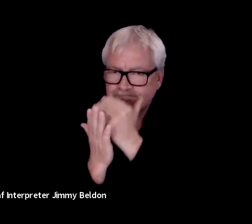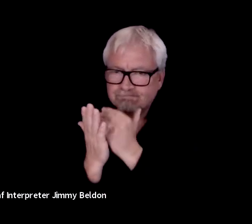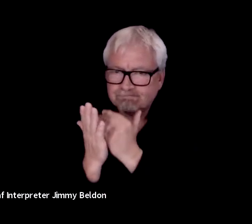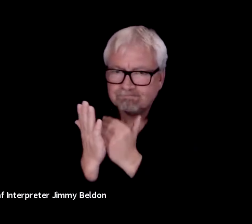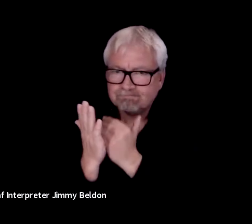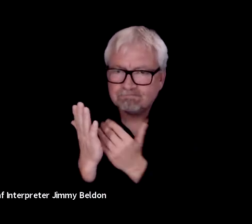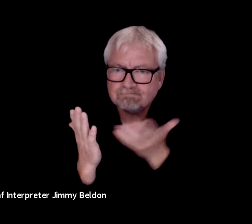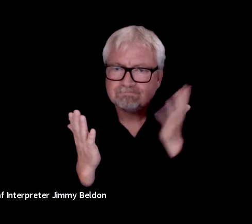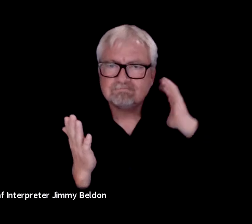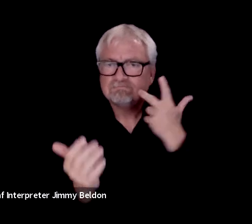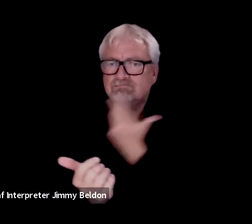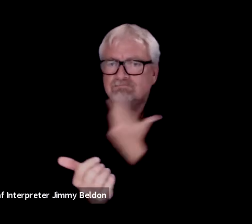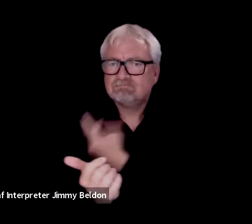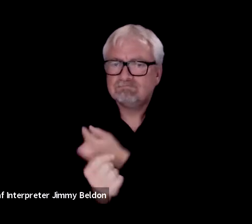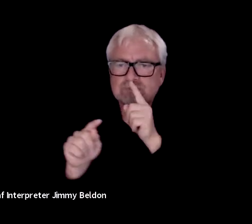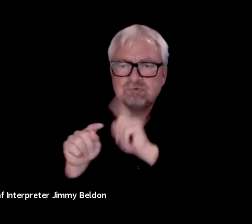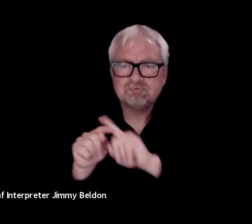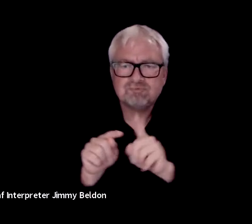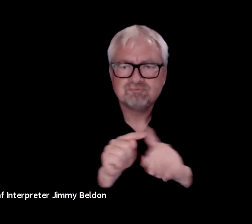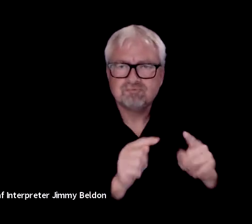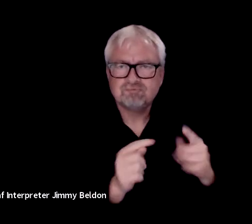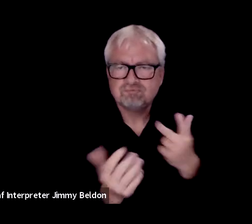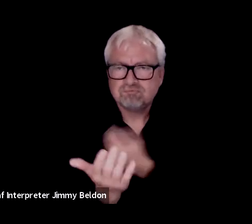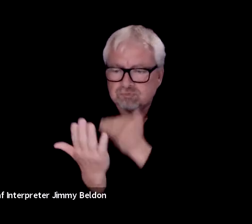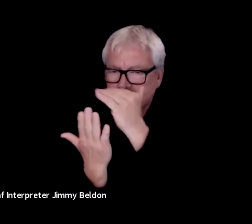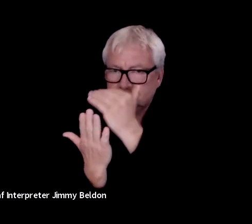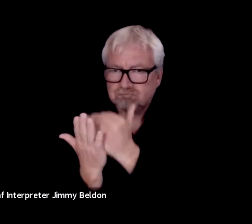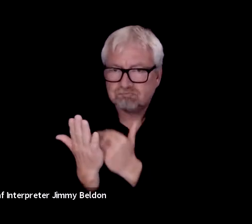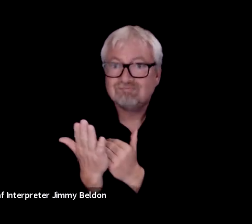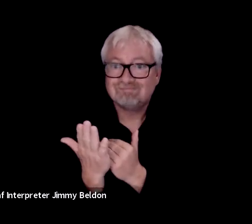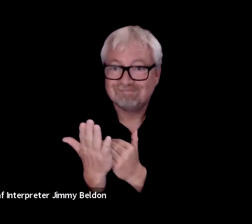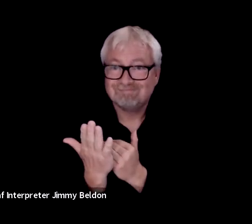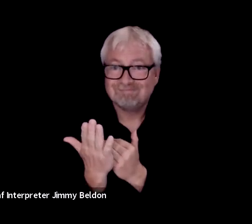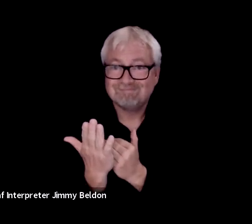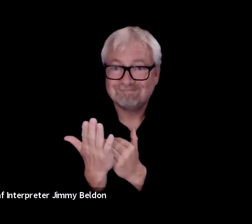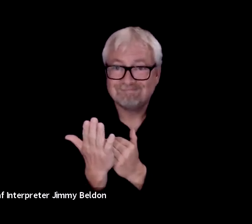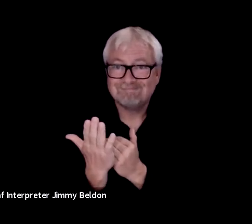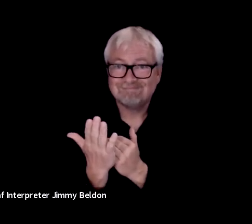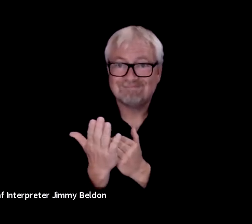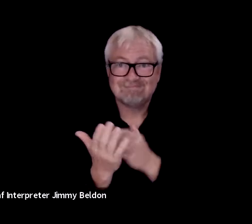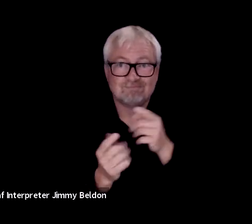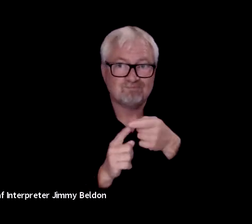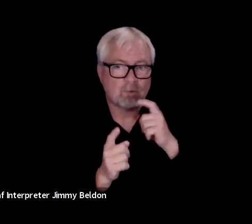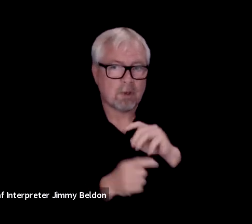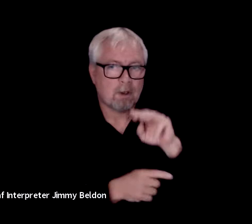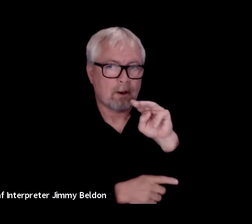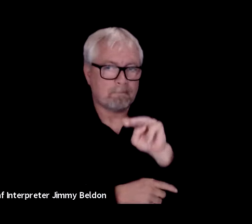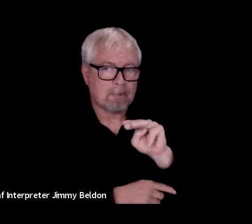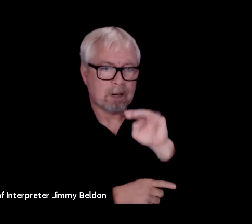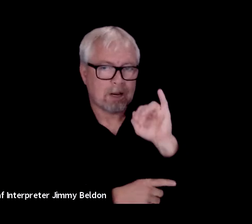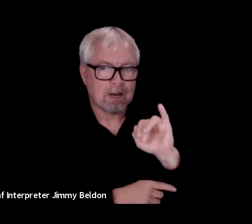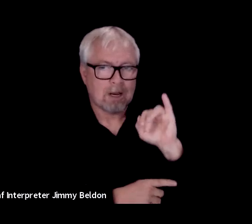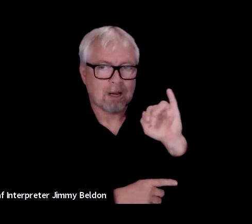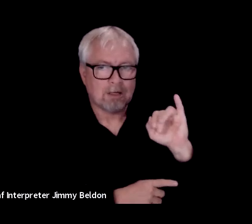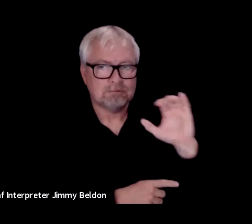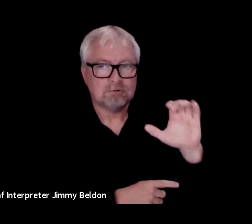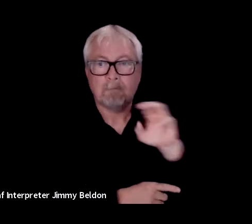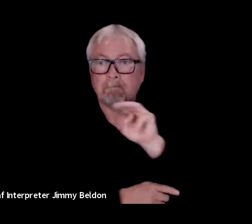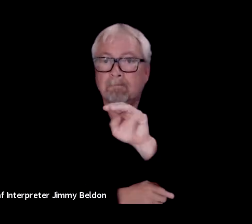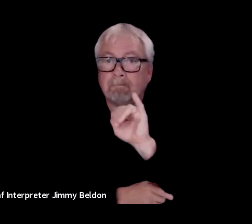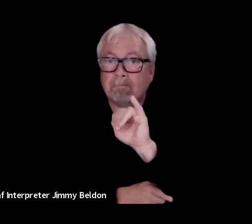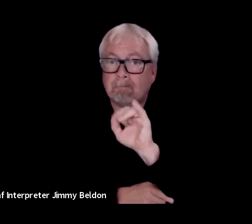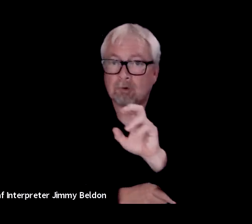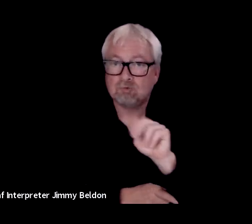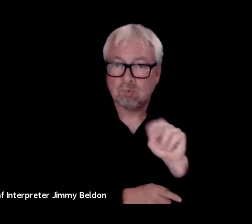our Minnesota Immunization Information Connection, or MIC. So residents who have a record in MIC will now be